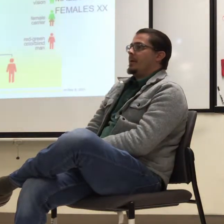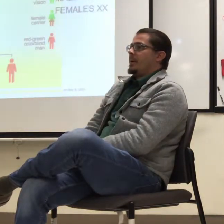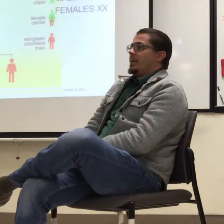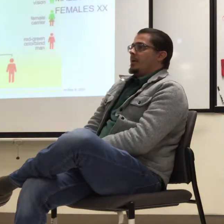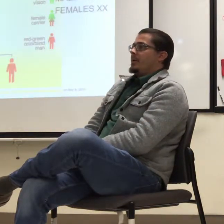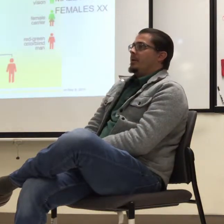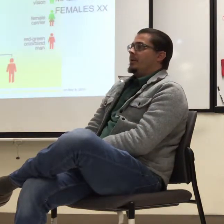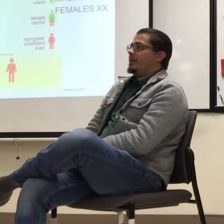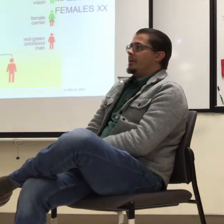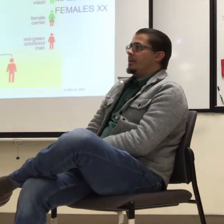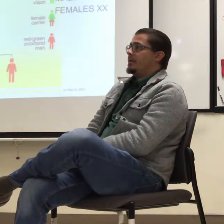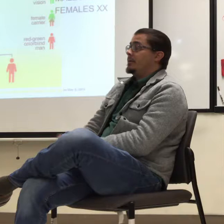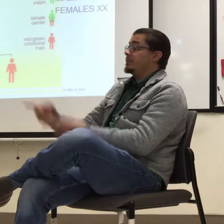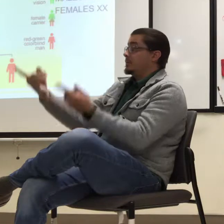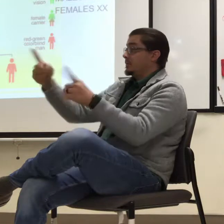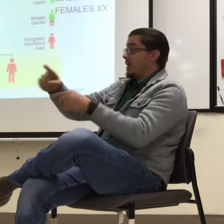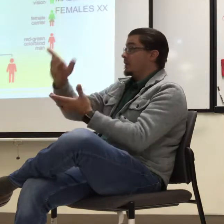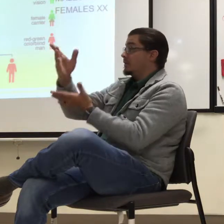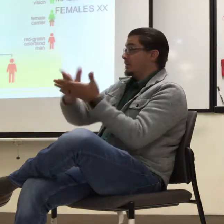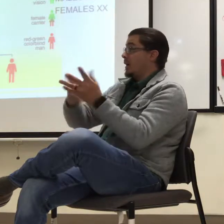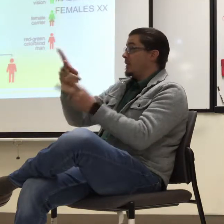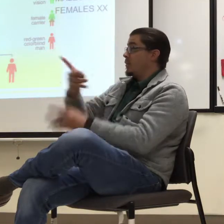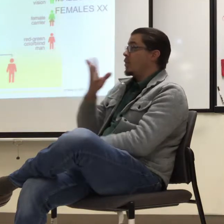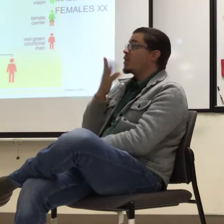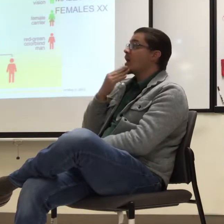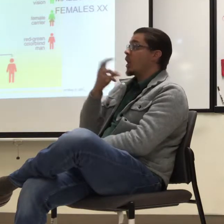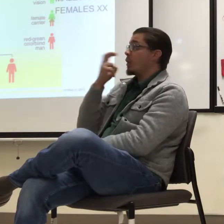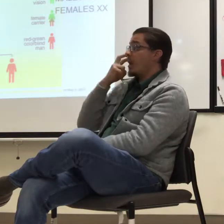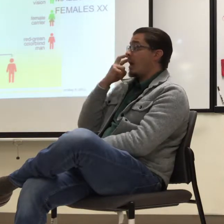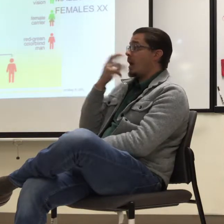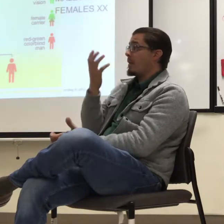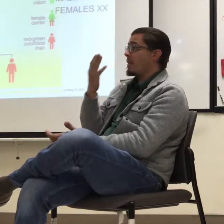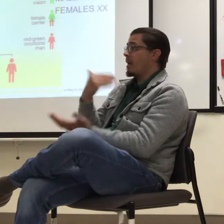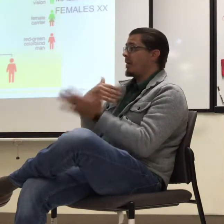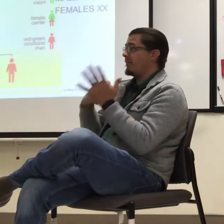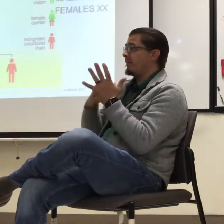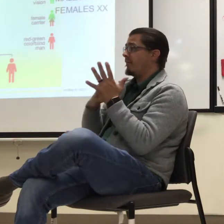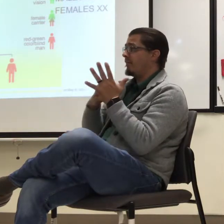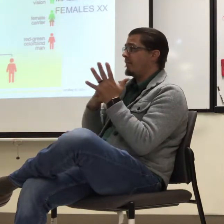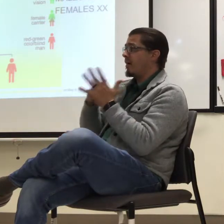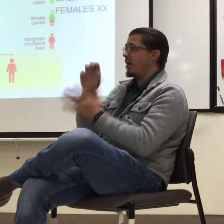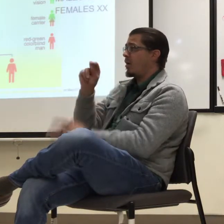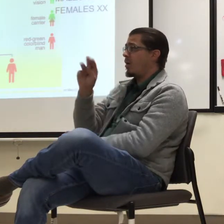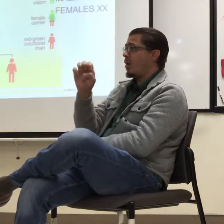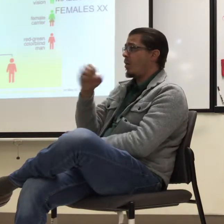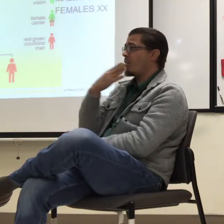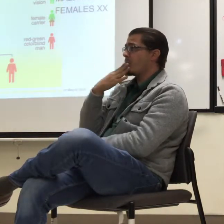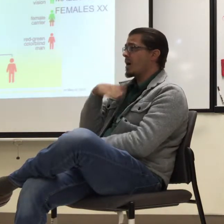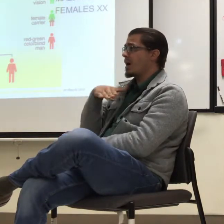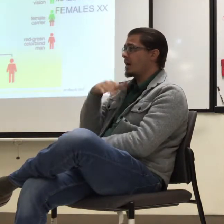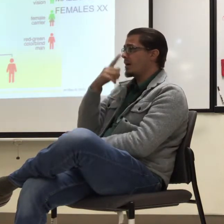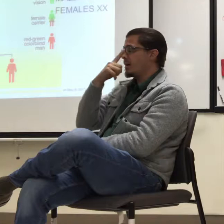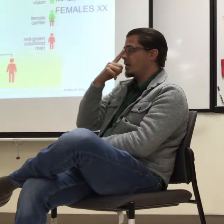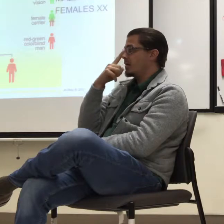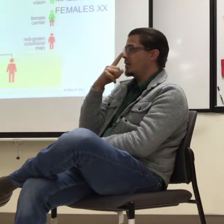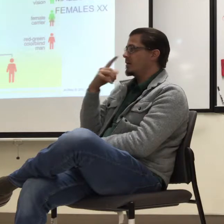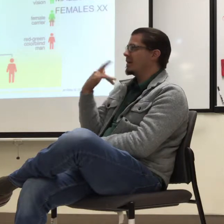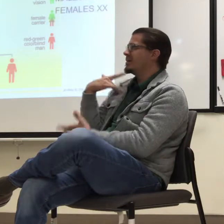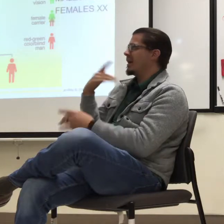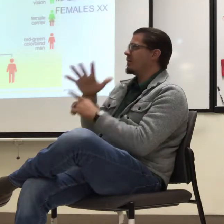It turns out some people can be colorblind. Maybe they have a deficient cone. The common one